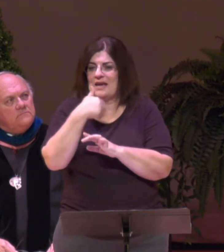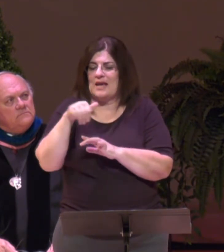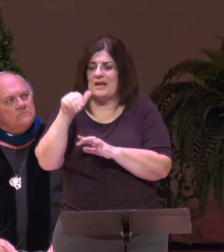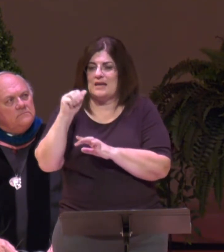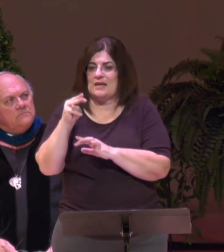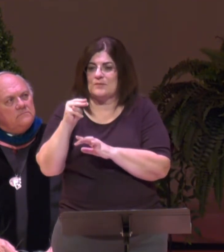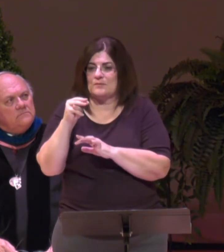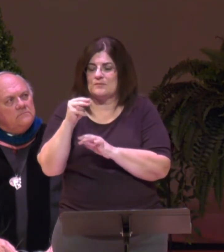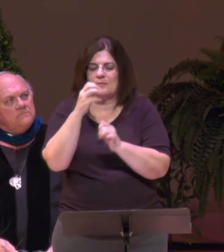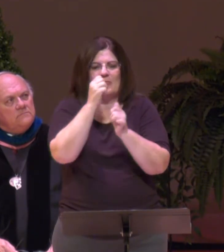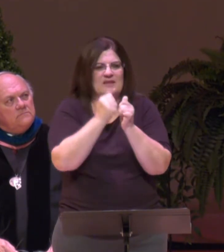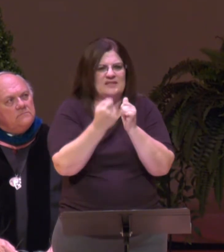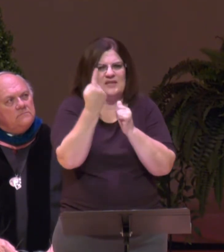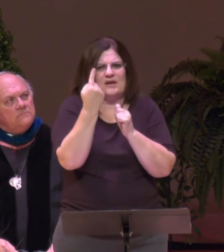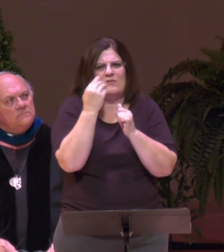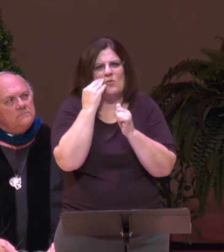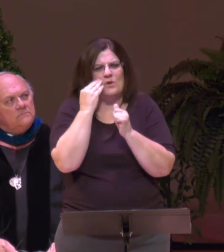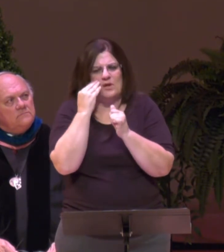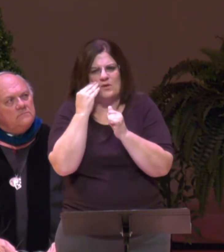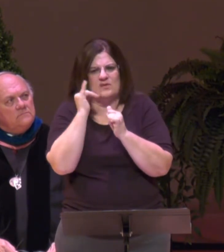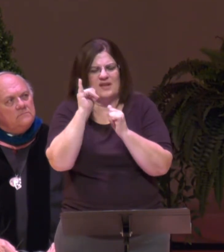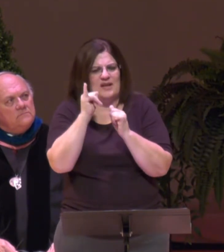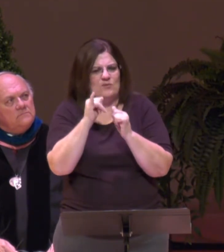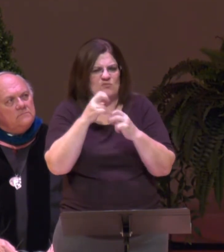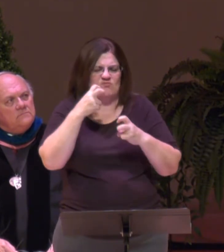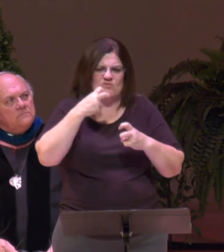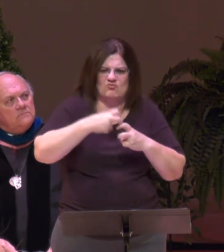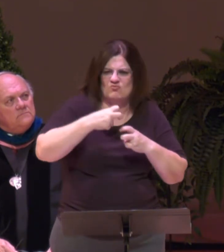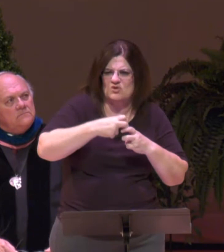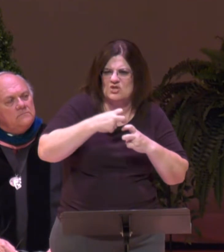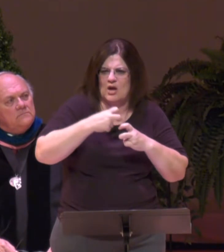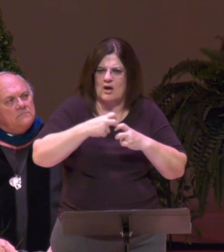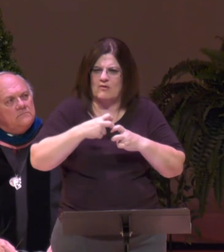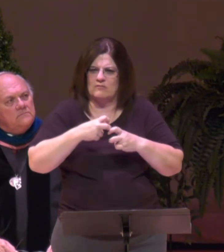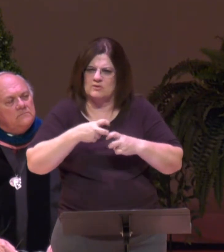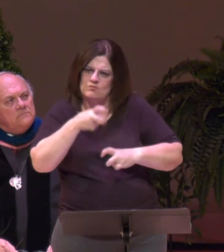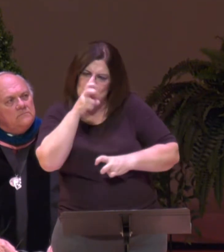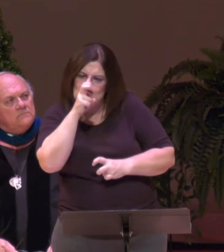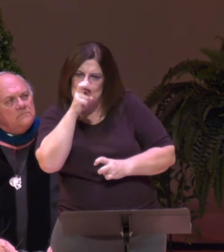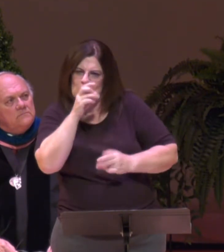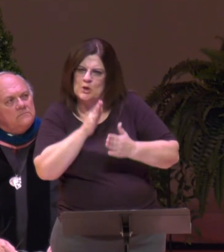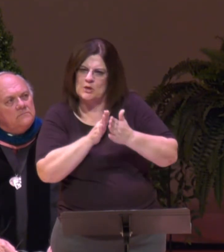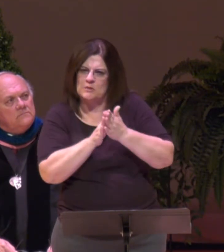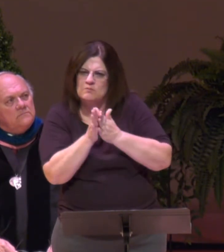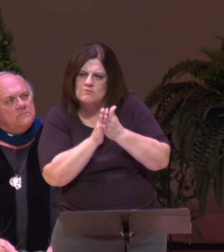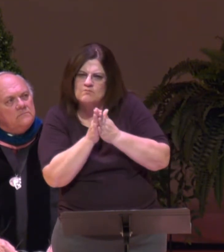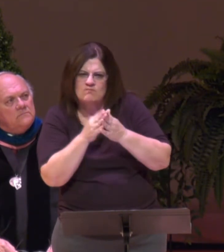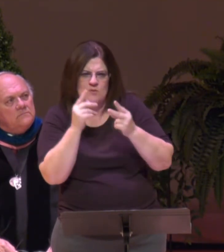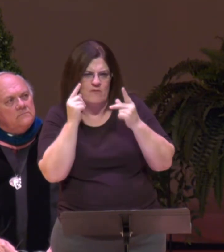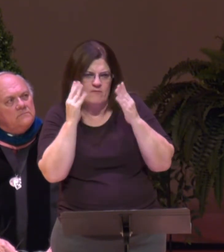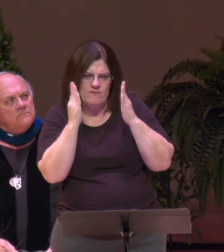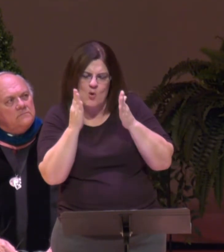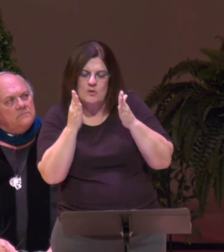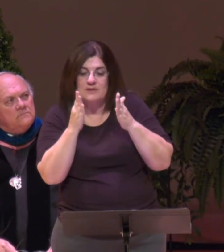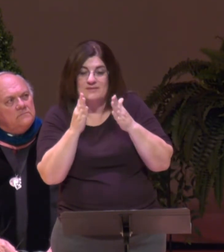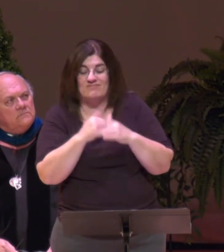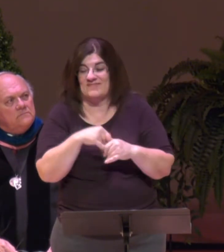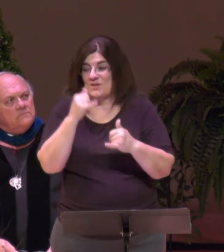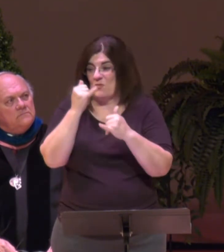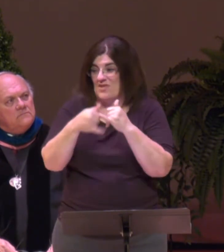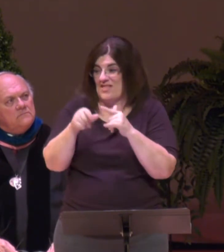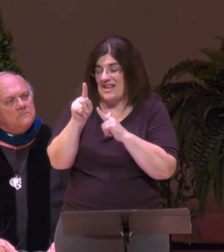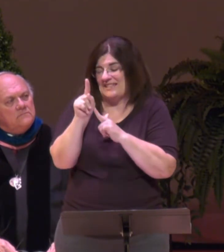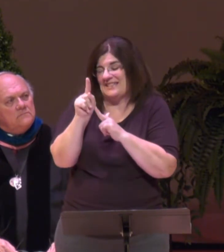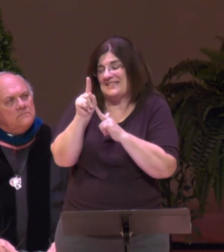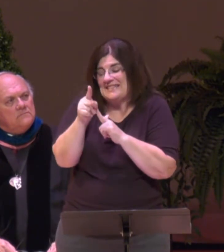Well, everybody knew he was a tough, hard-nosed football coach focused on discipline. It was the last seconds of Texas A&M's